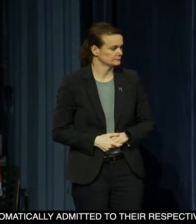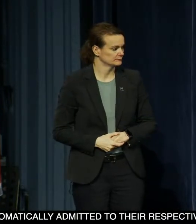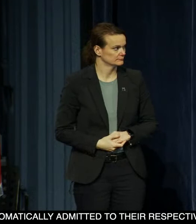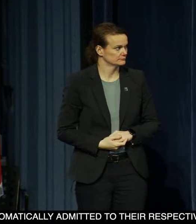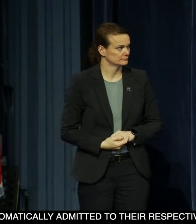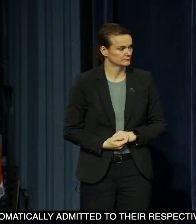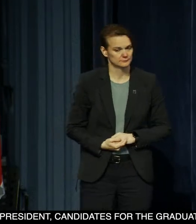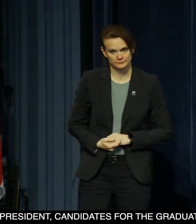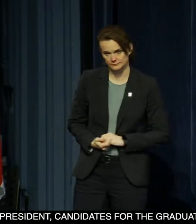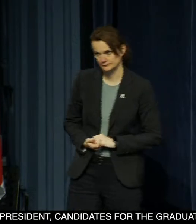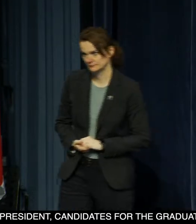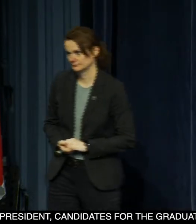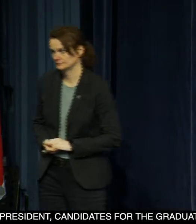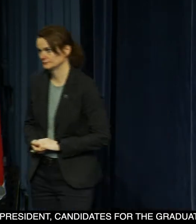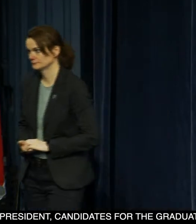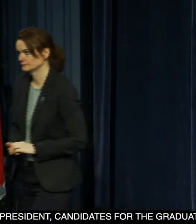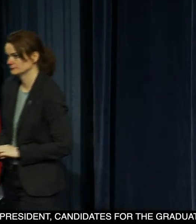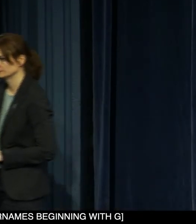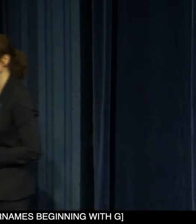Jasmine Gibson.